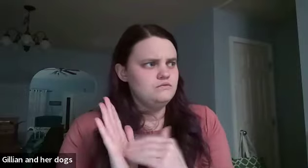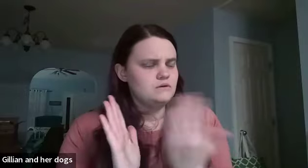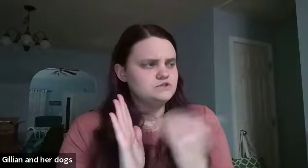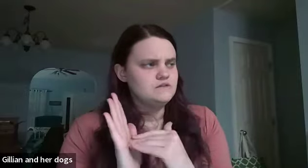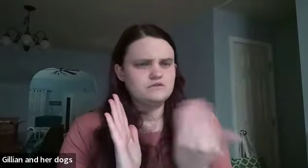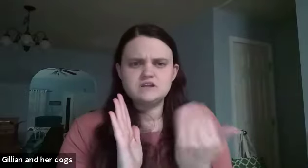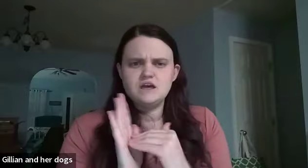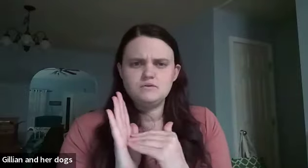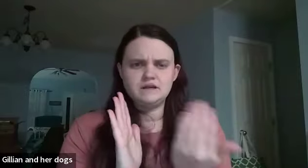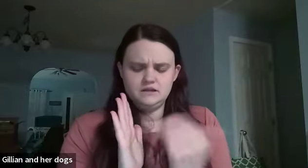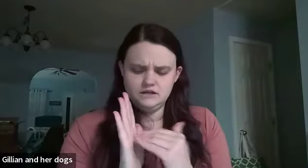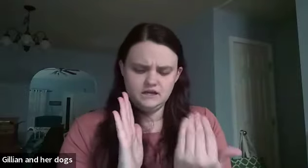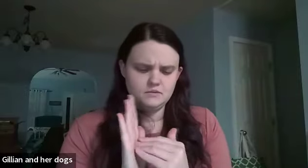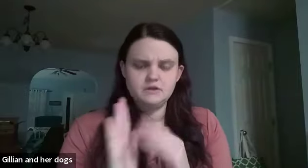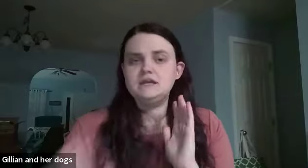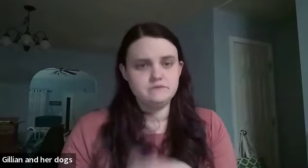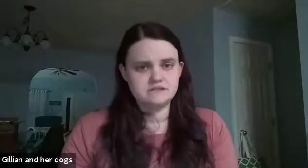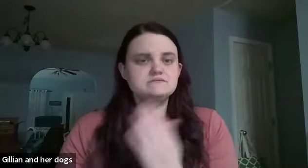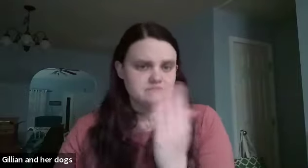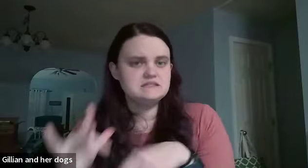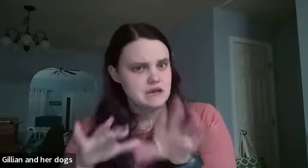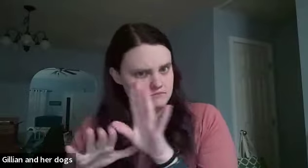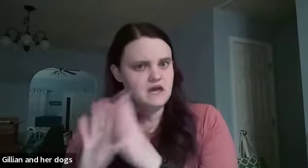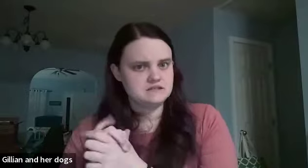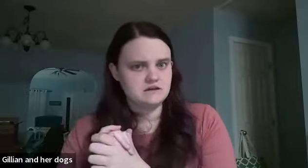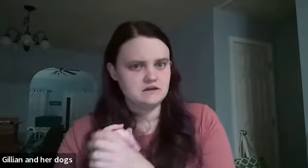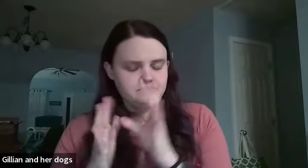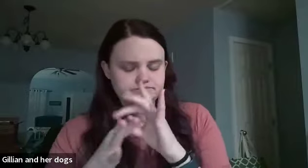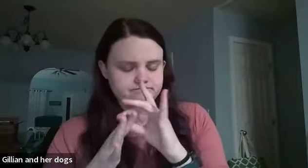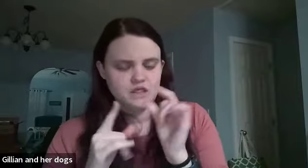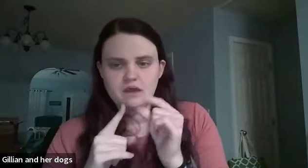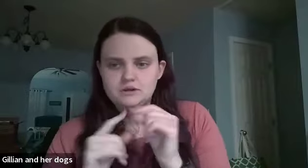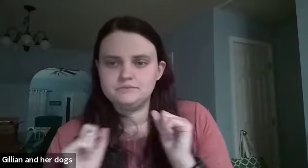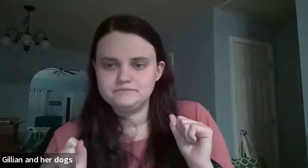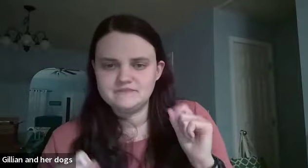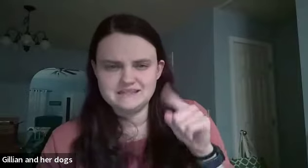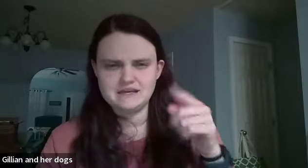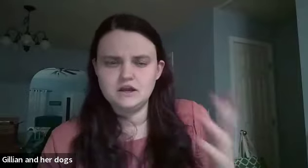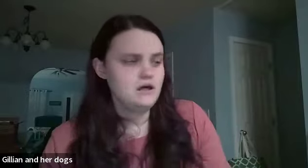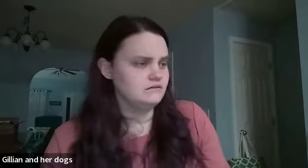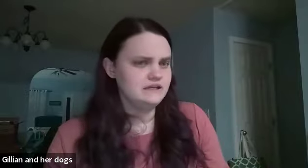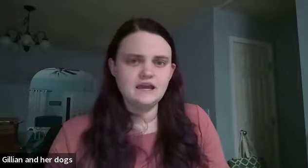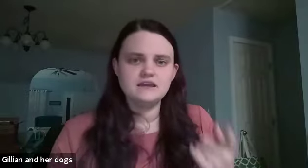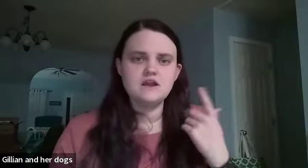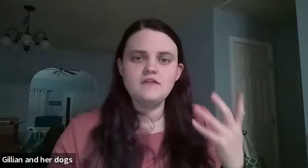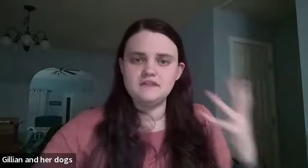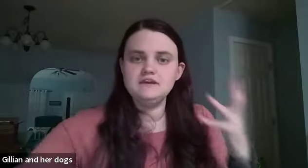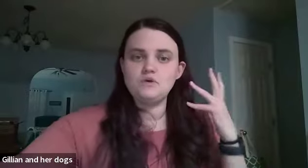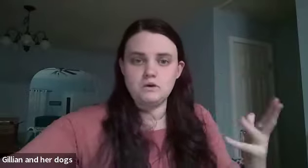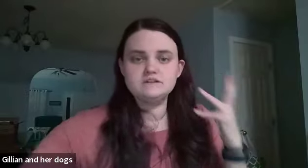oh, I'm trying to think. There's another one here. I cannot remember. Anyways, it's that word, that sign. Golly, I cannot think of the words